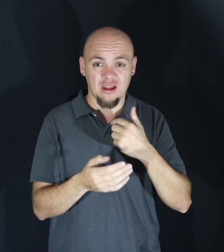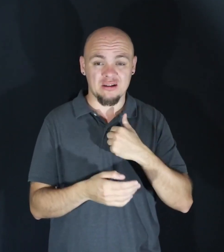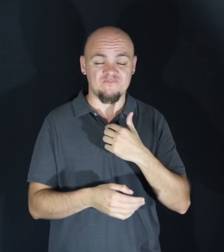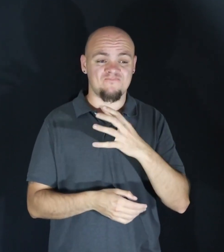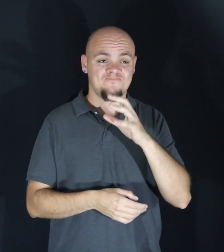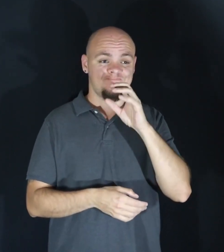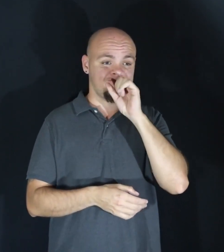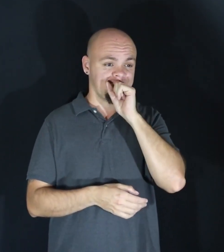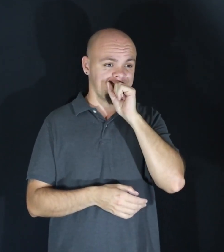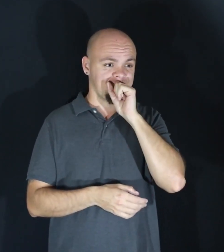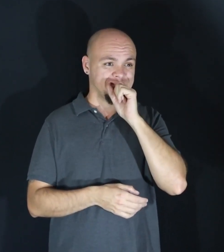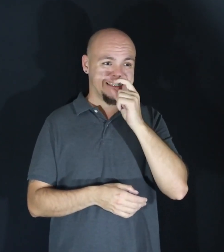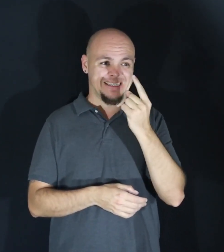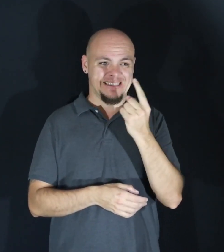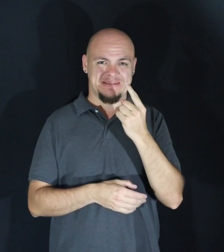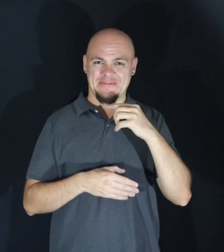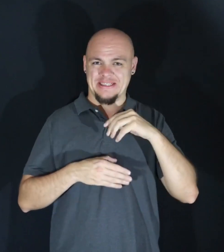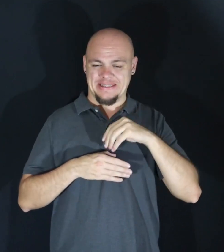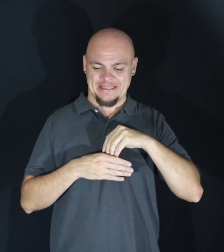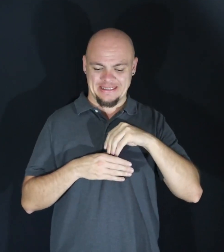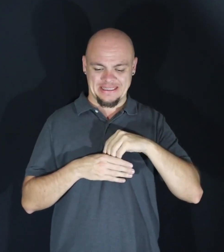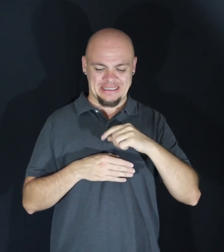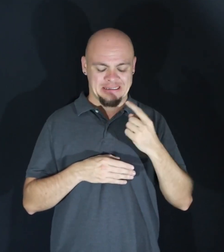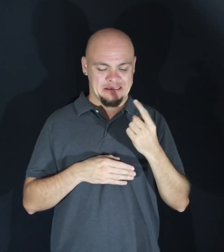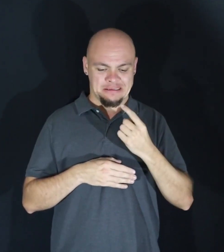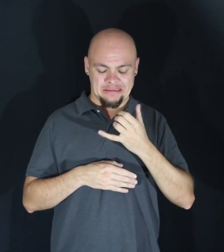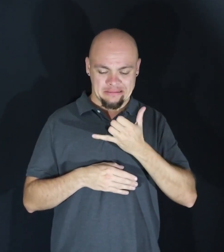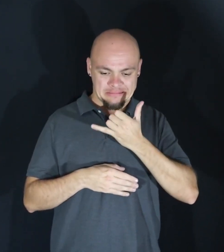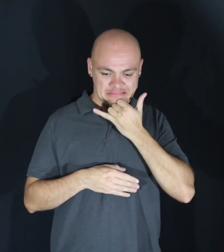Something was seriously wrong with me.